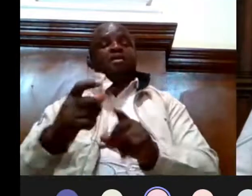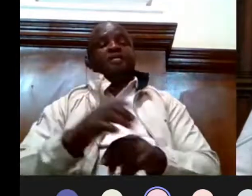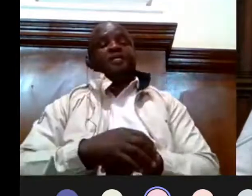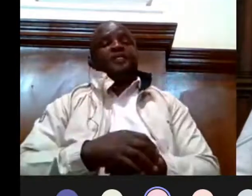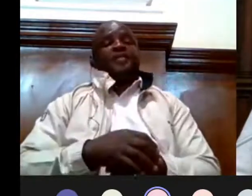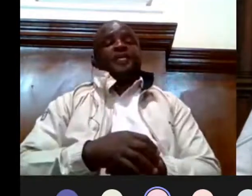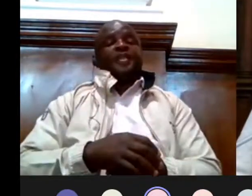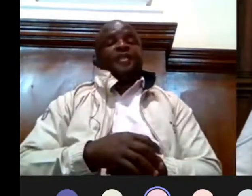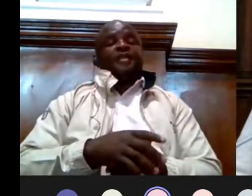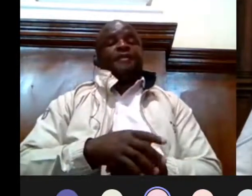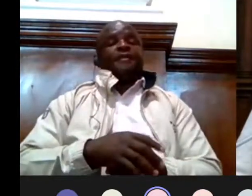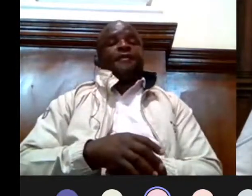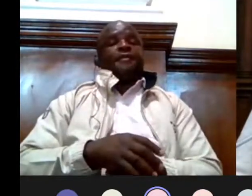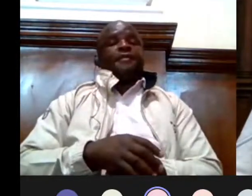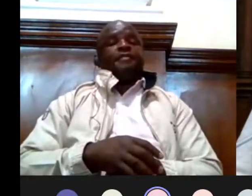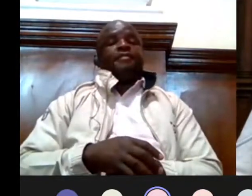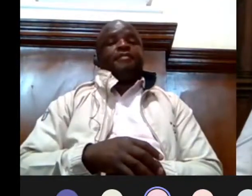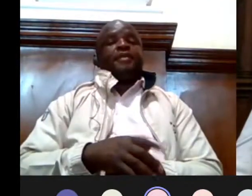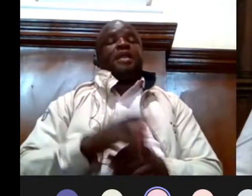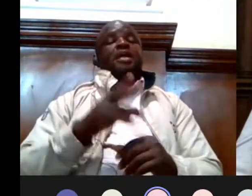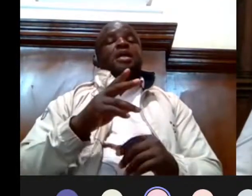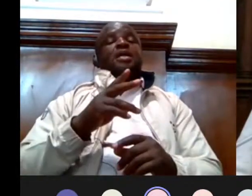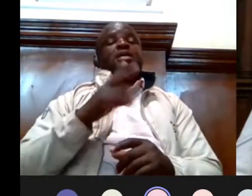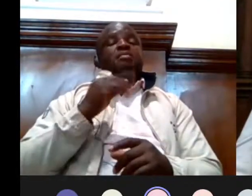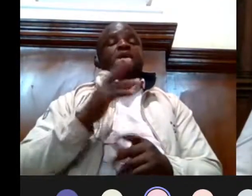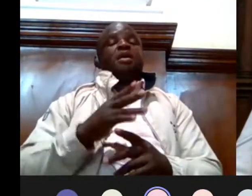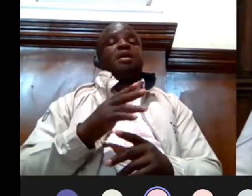Honorable Speaker, in